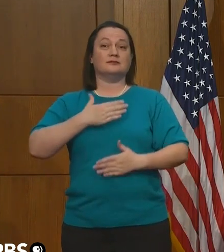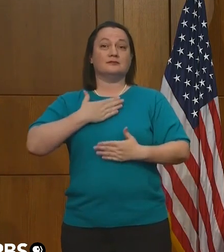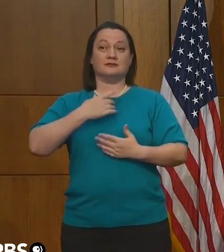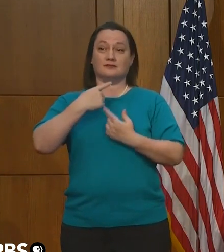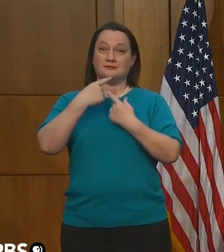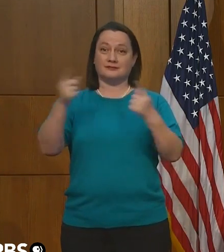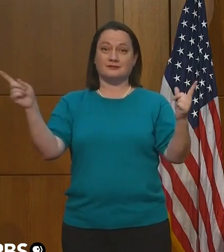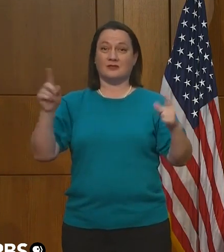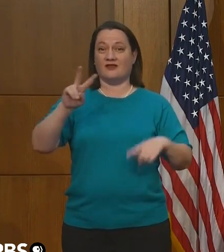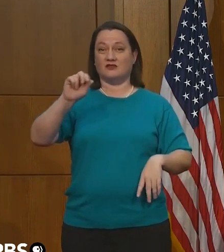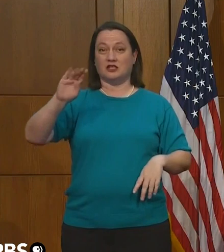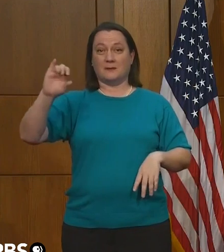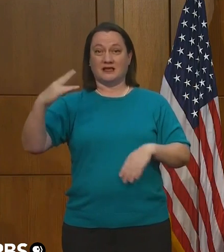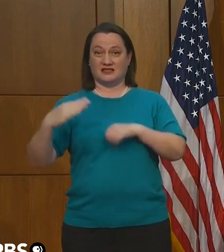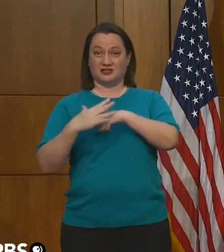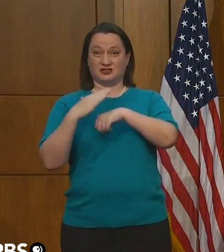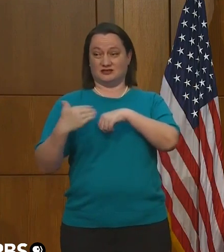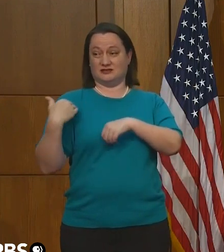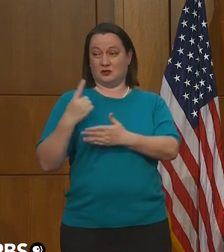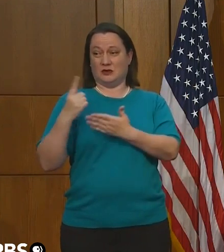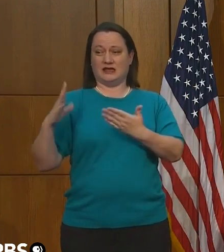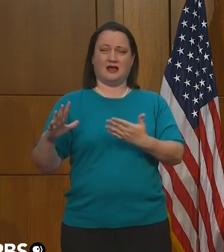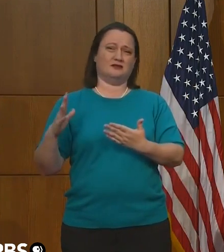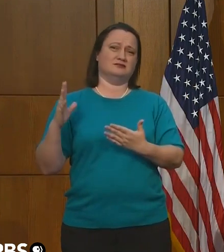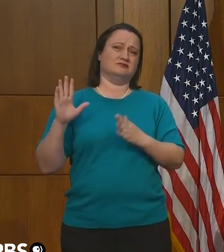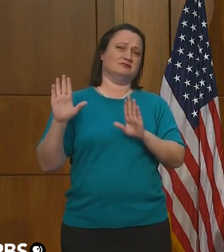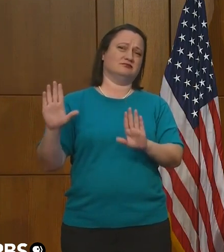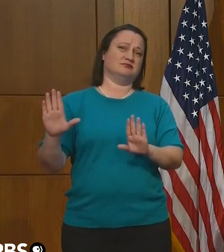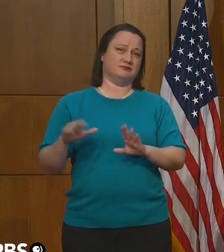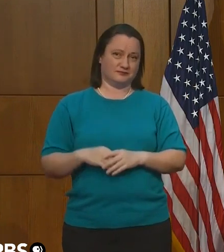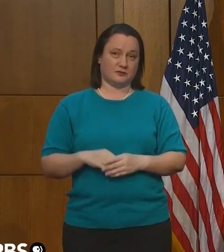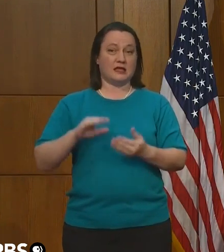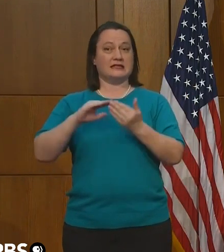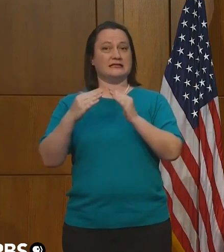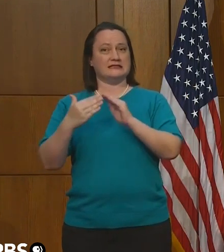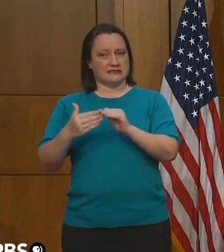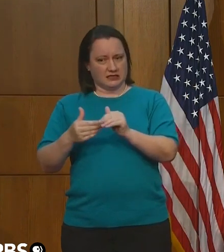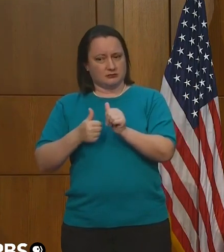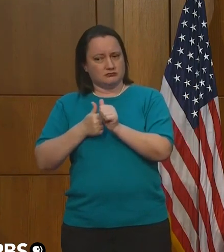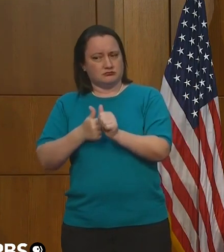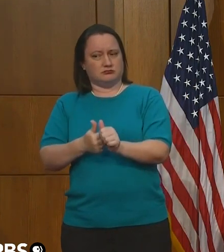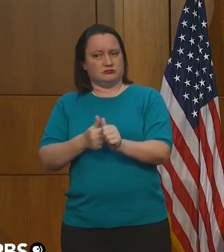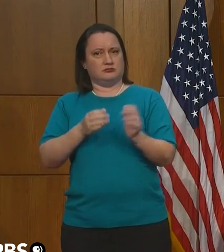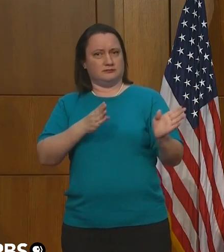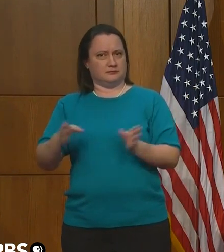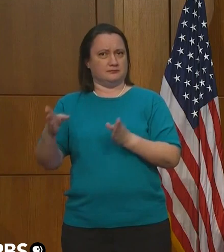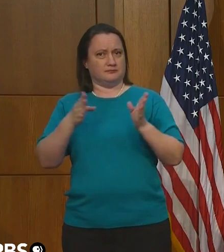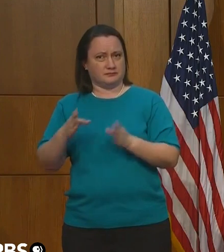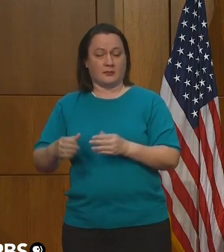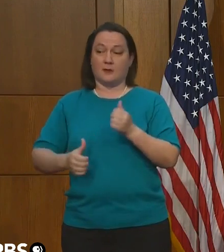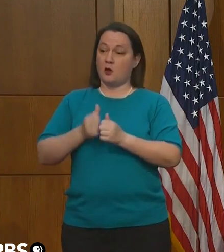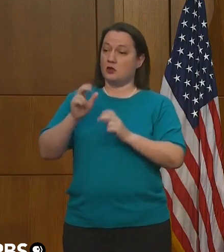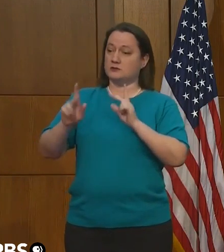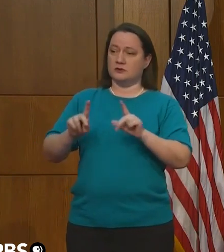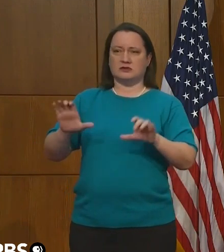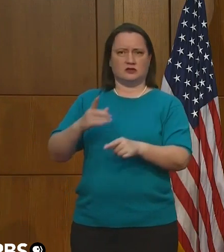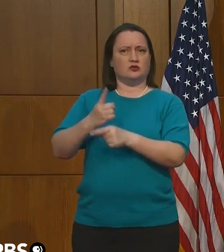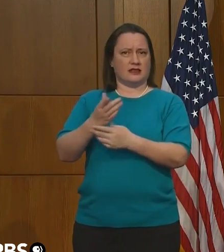Beach performed well this weekend. The city kept its commitments, and most people did the right